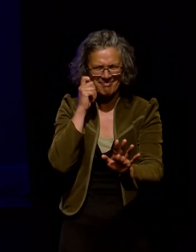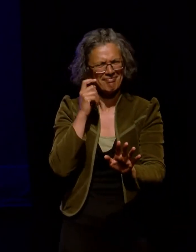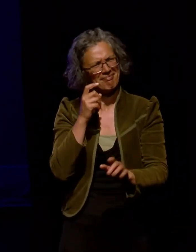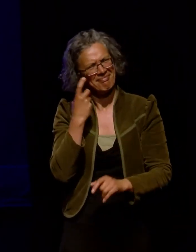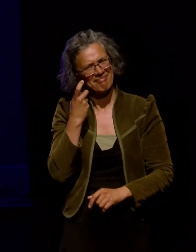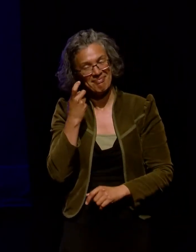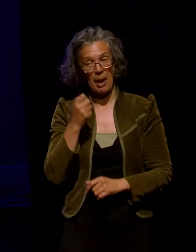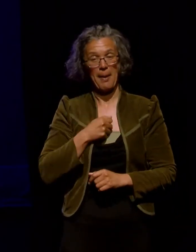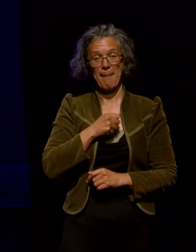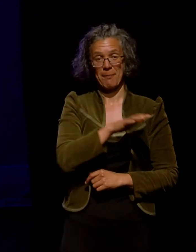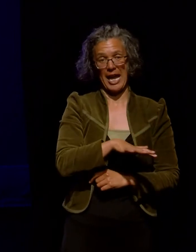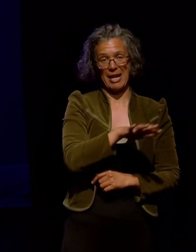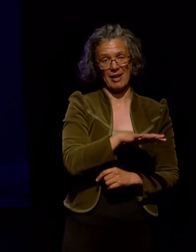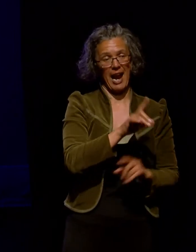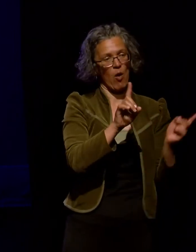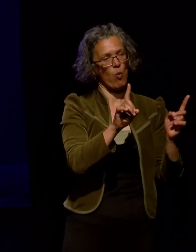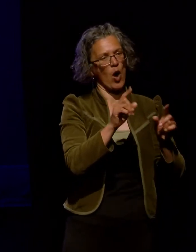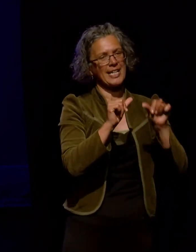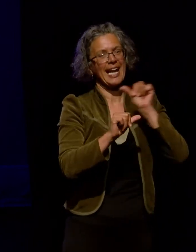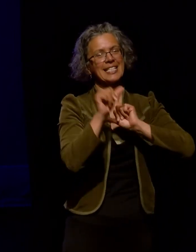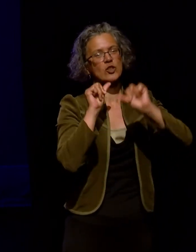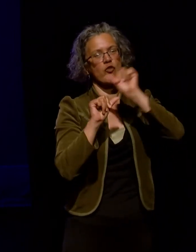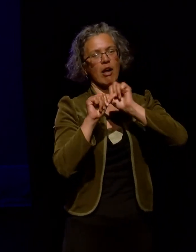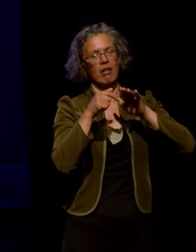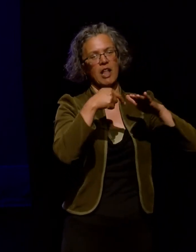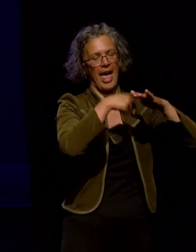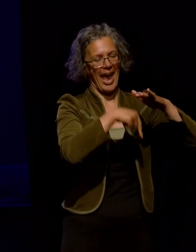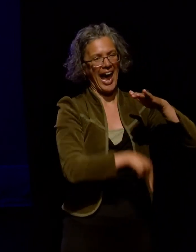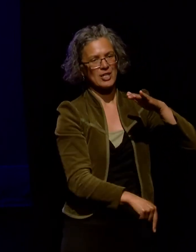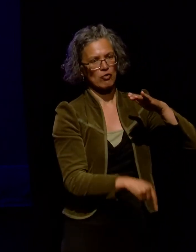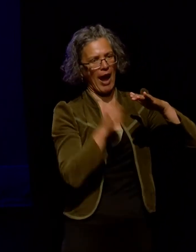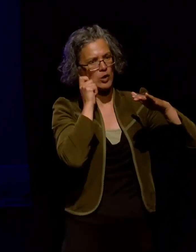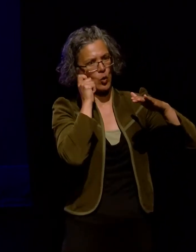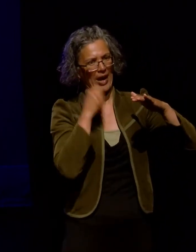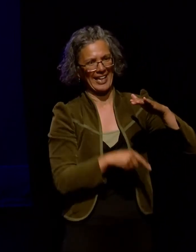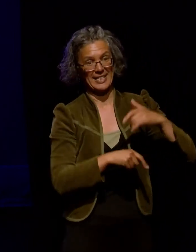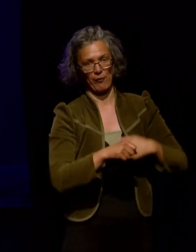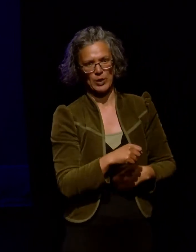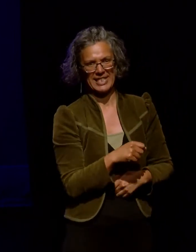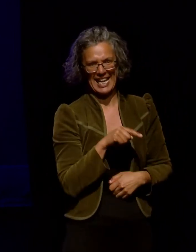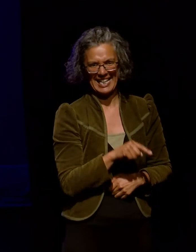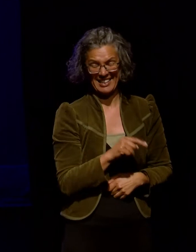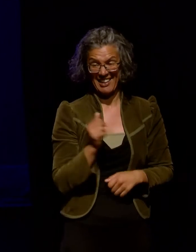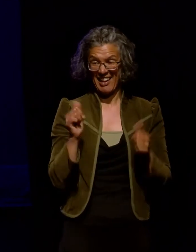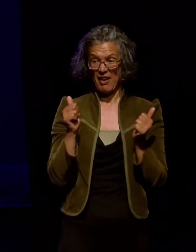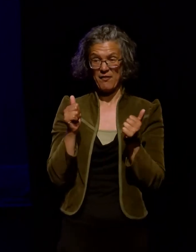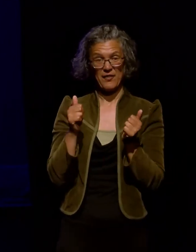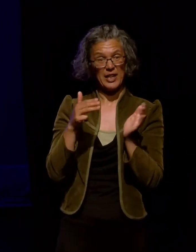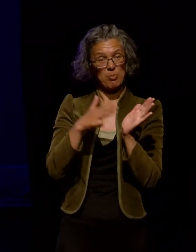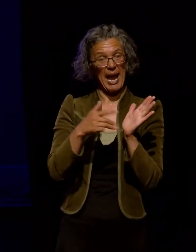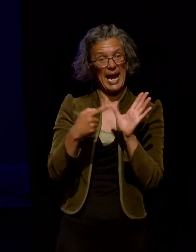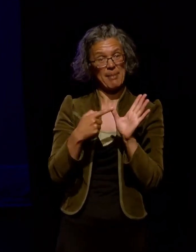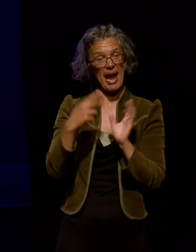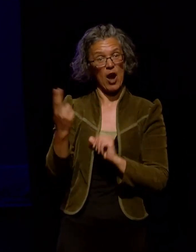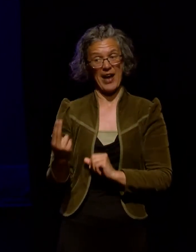of expertise is on historical underground toilets in Dunedin. In fact, I just completed my Master of Arts on the topic